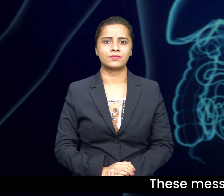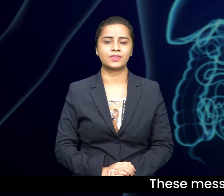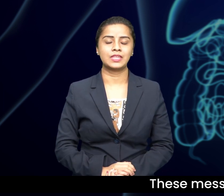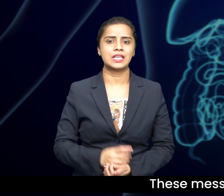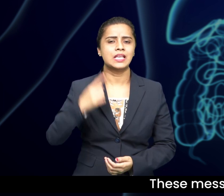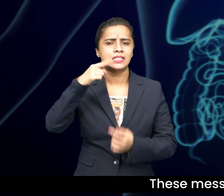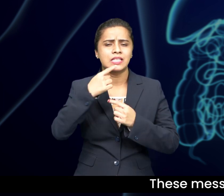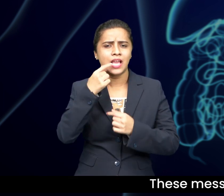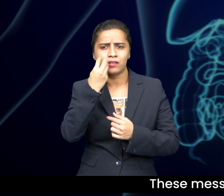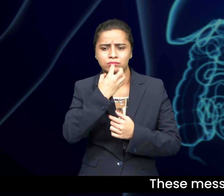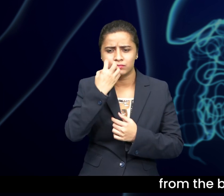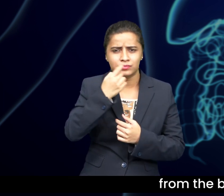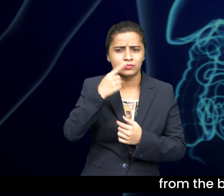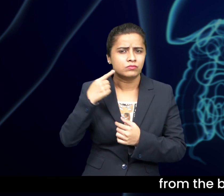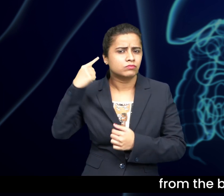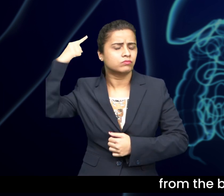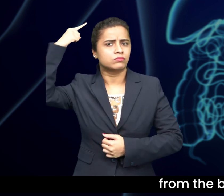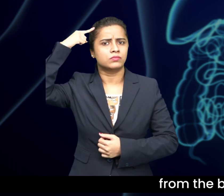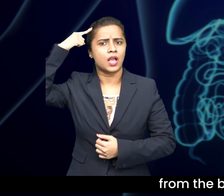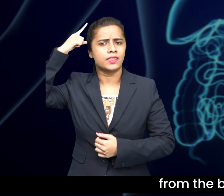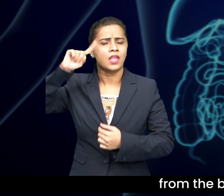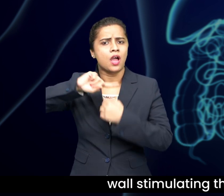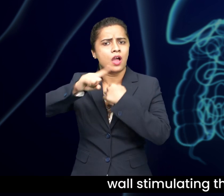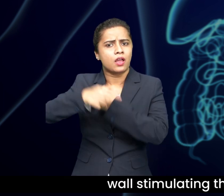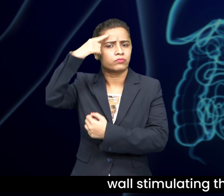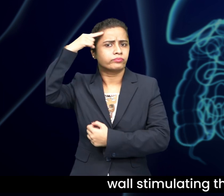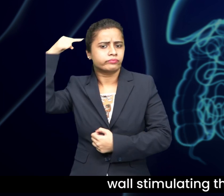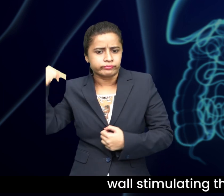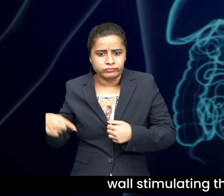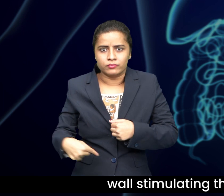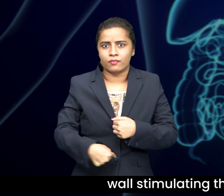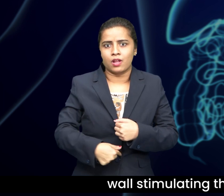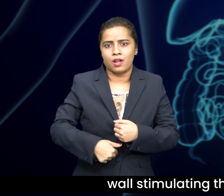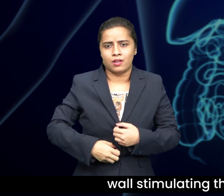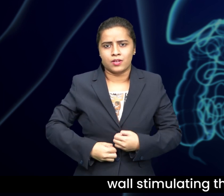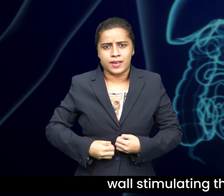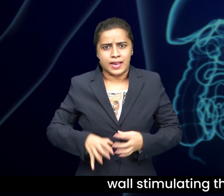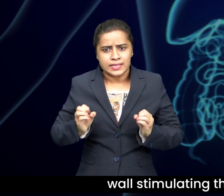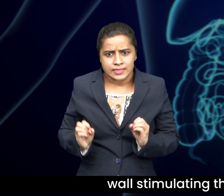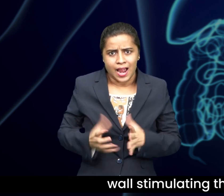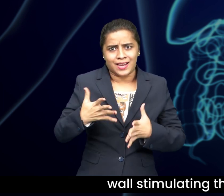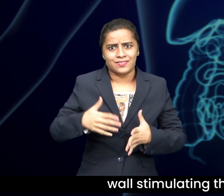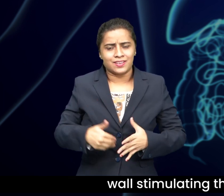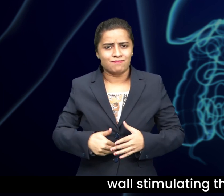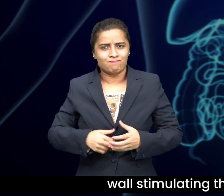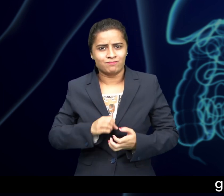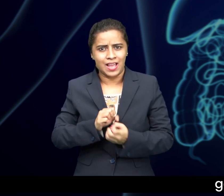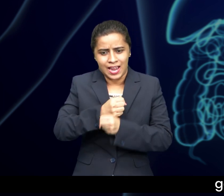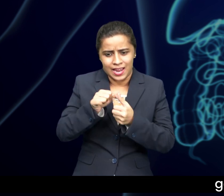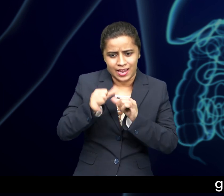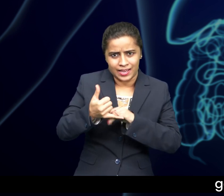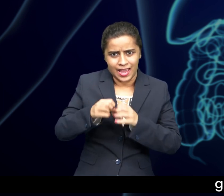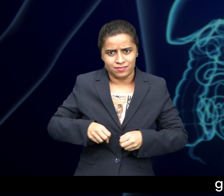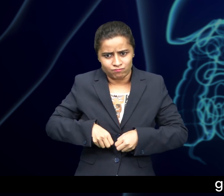These messages are transmitted from the brain to the stomach wall, stimulating the gastric glands to produce